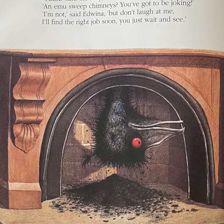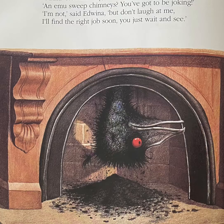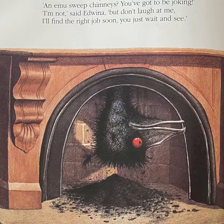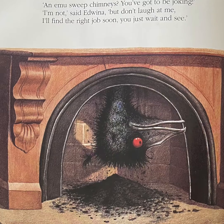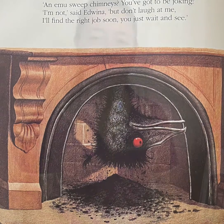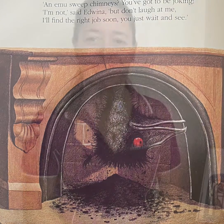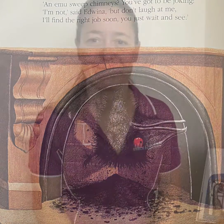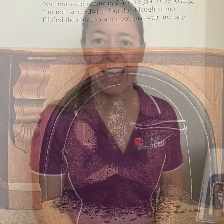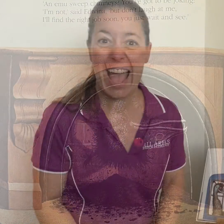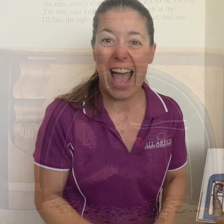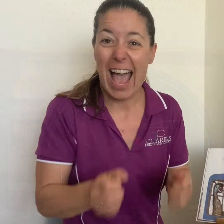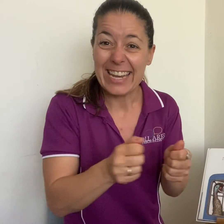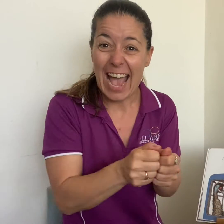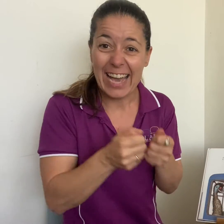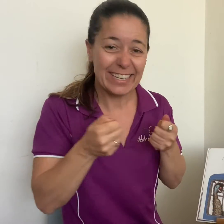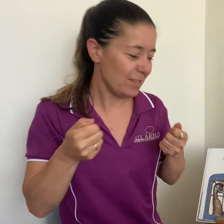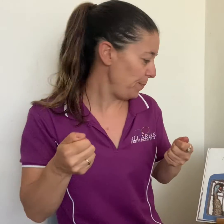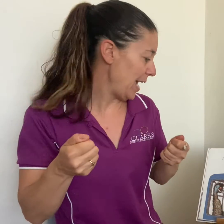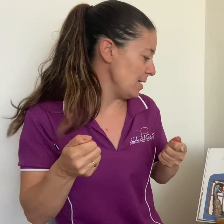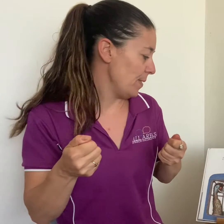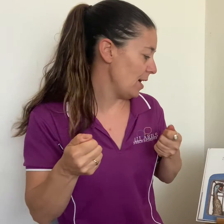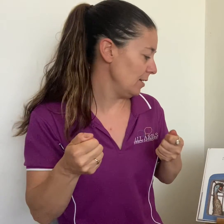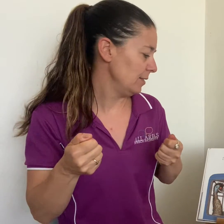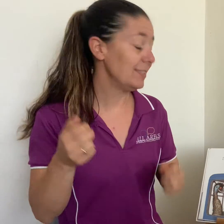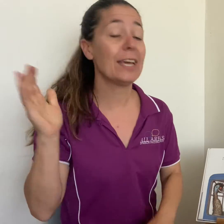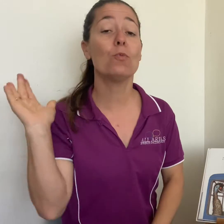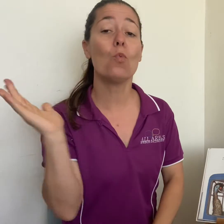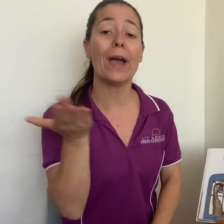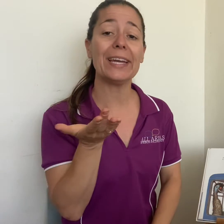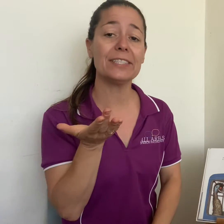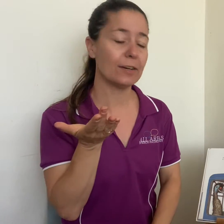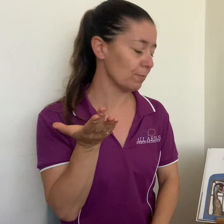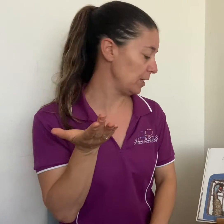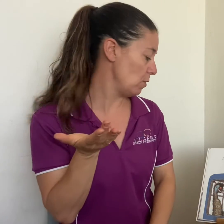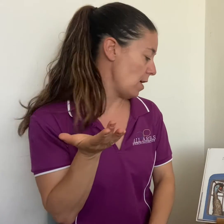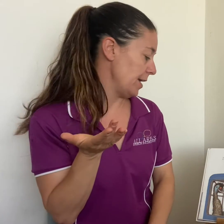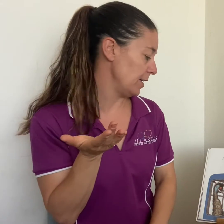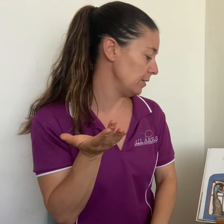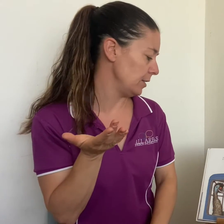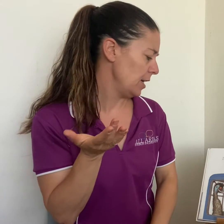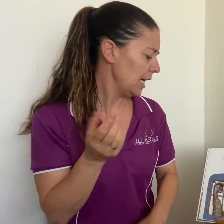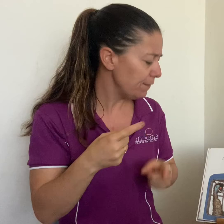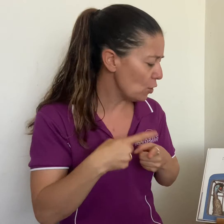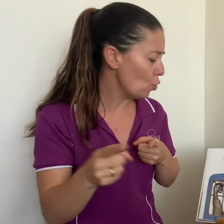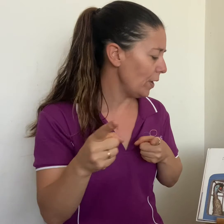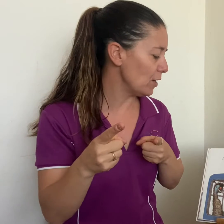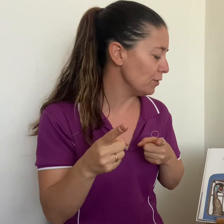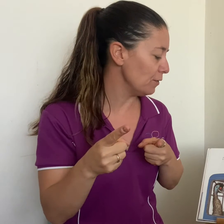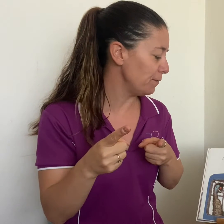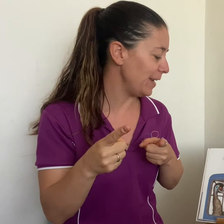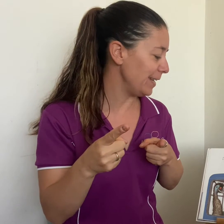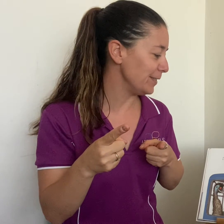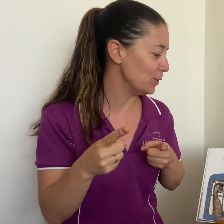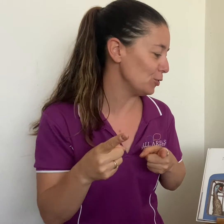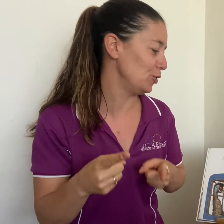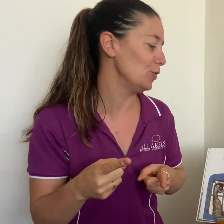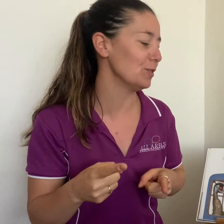An ad in the paper said waiter required. If you're quick on your feet, you're sure to